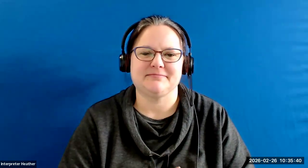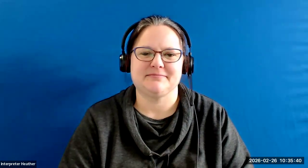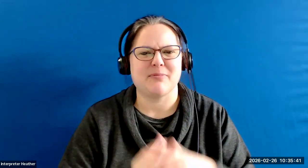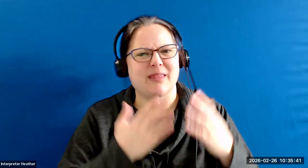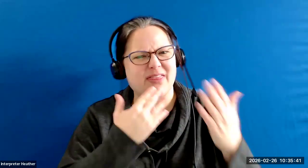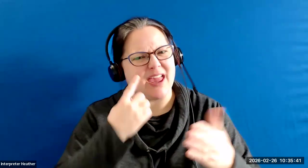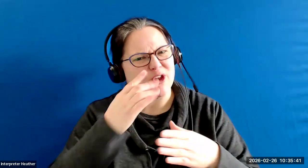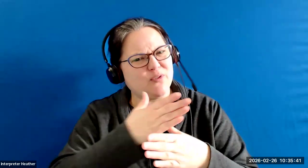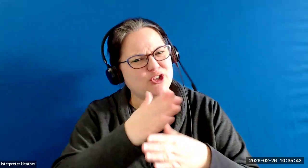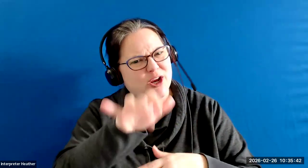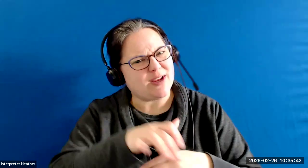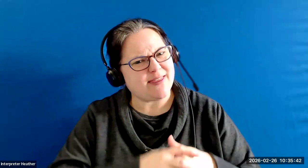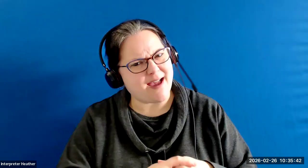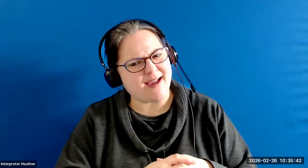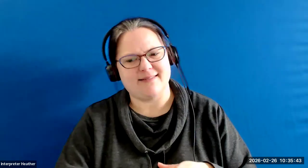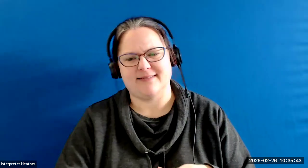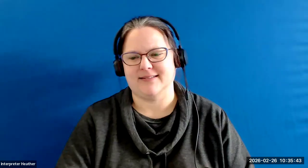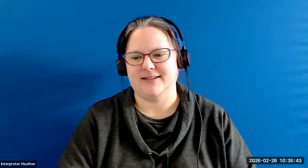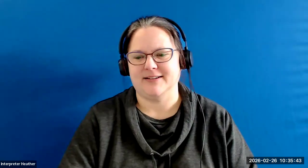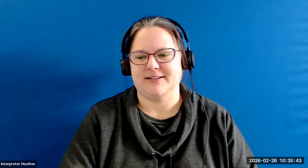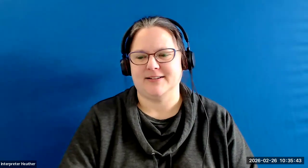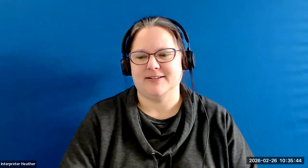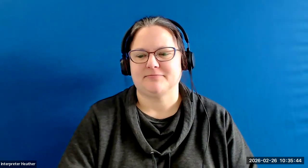Thank you for sharing that, Gretchen. It's good and useful.